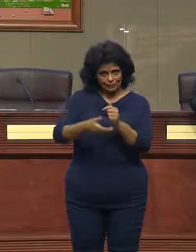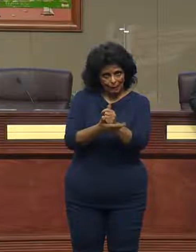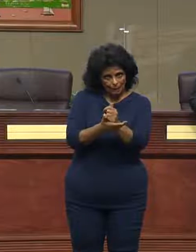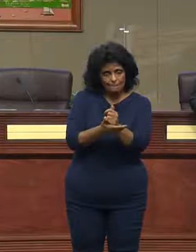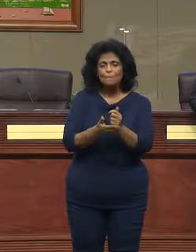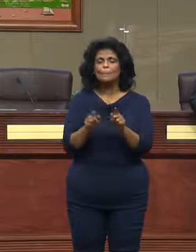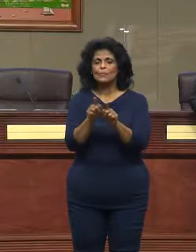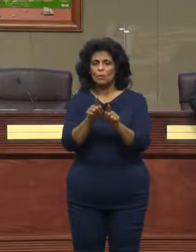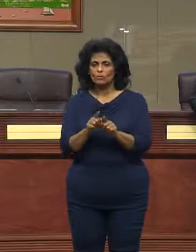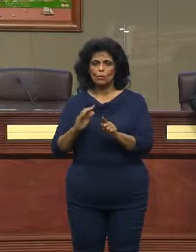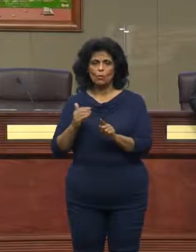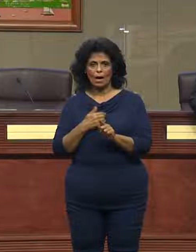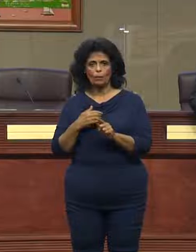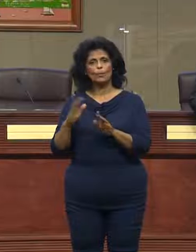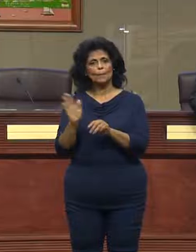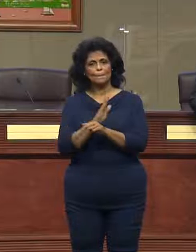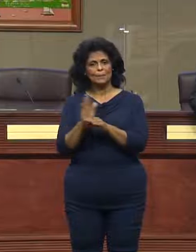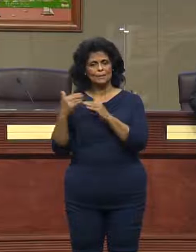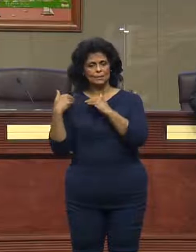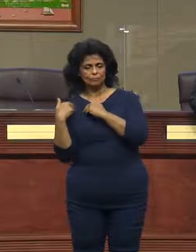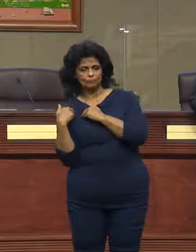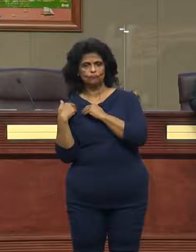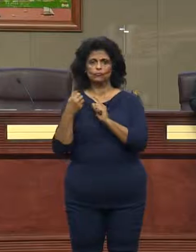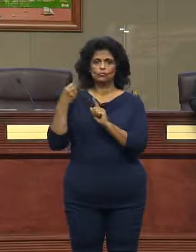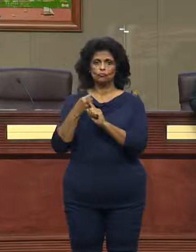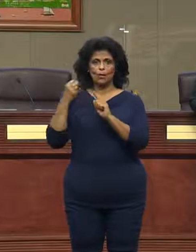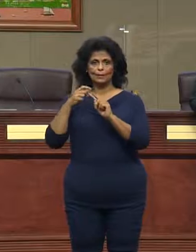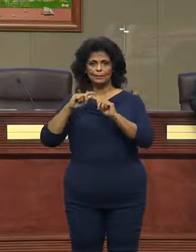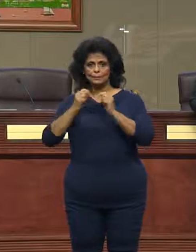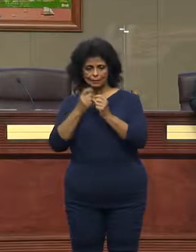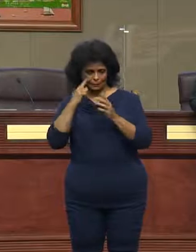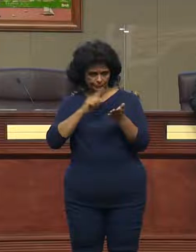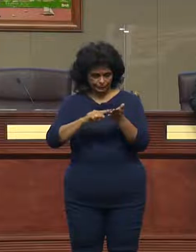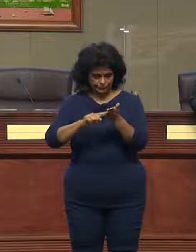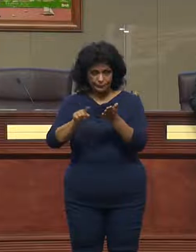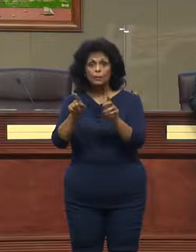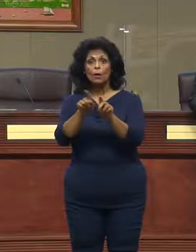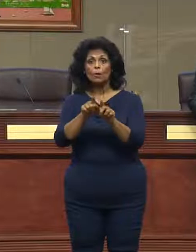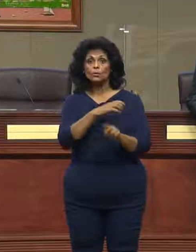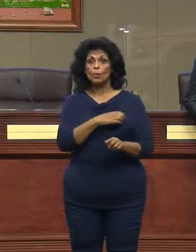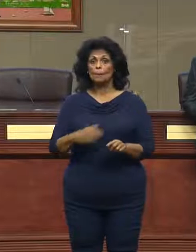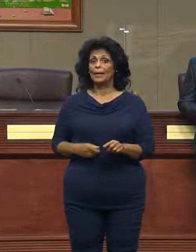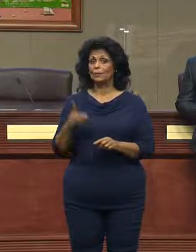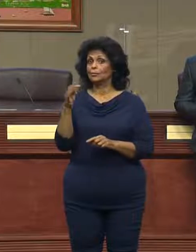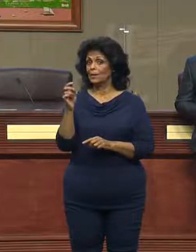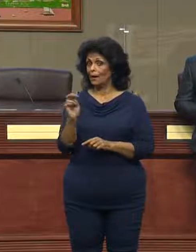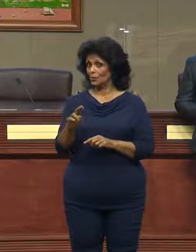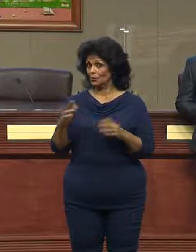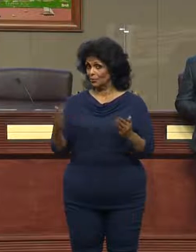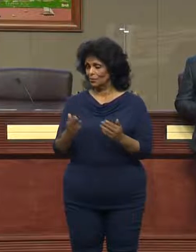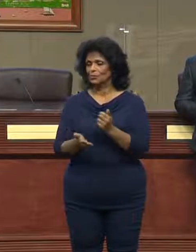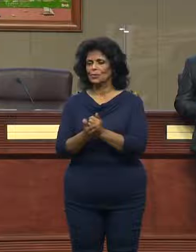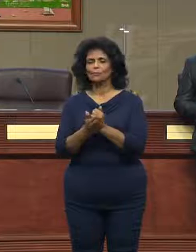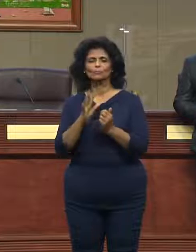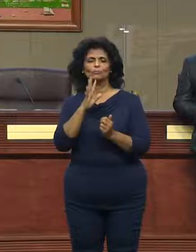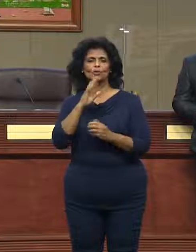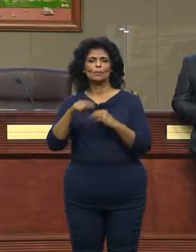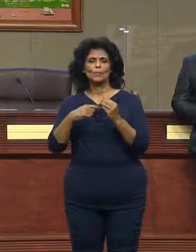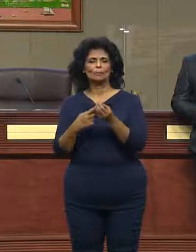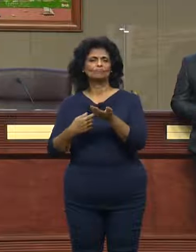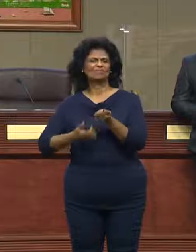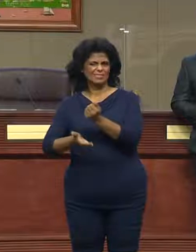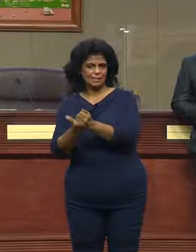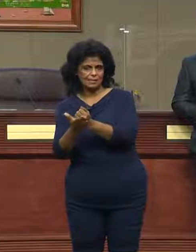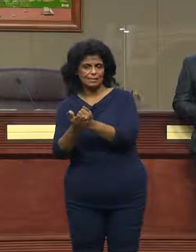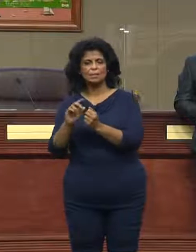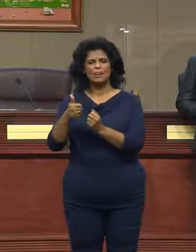team and other details as well. Orlando Mayor Buddy Dyer is here to discuss rental assistance and other items COVID-related